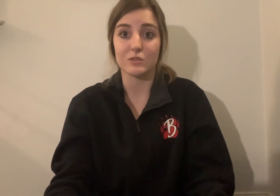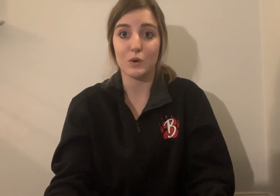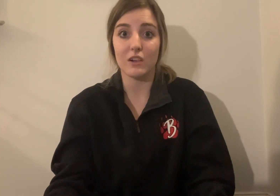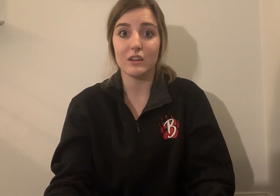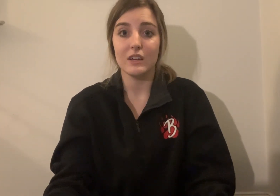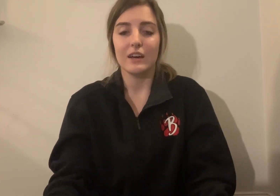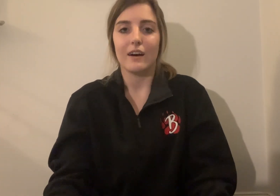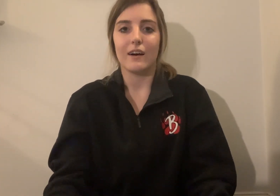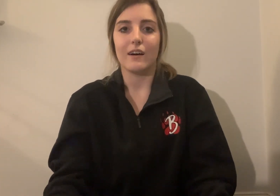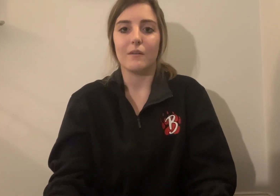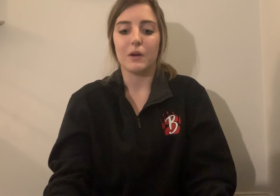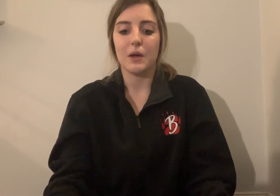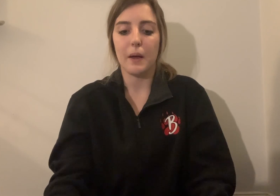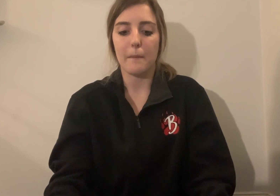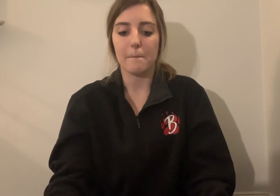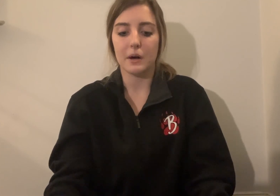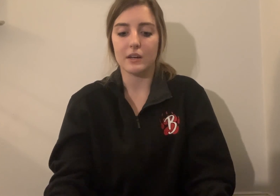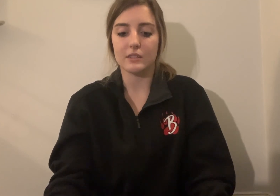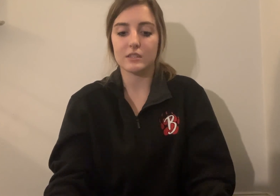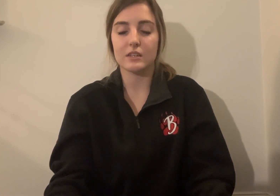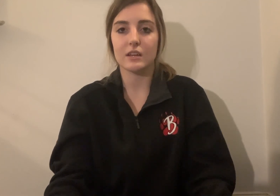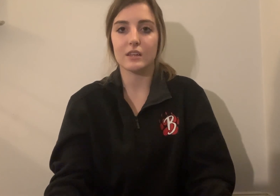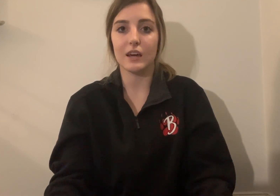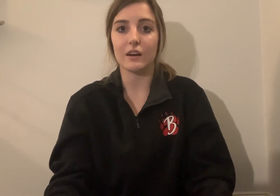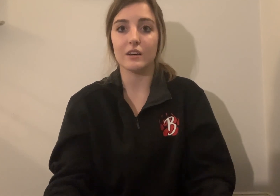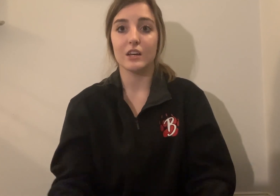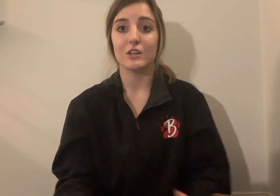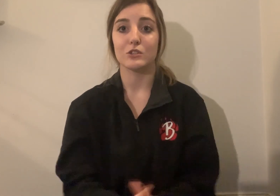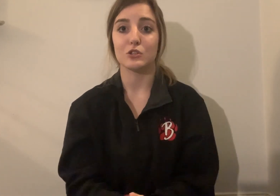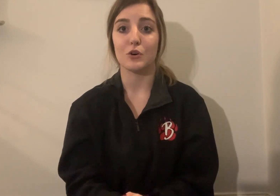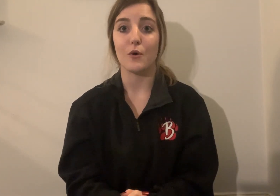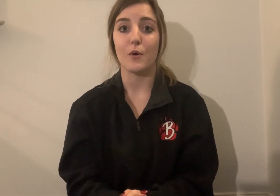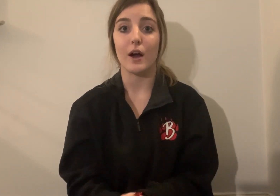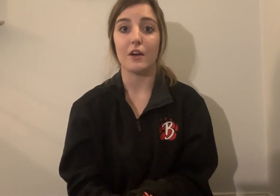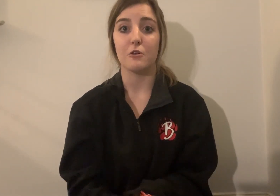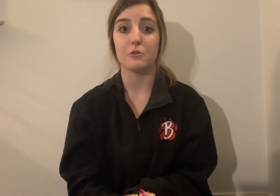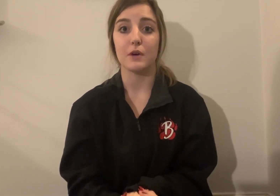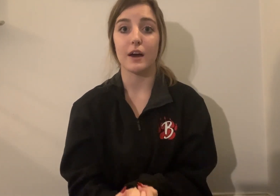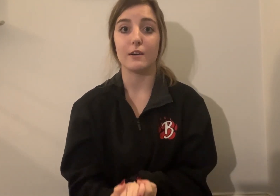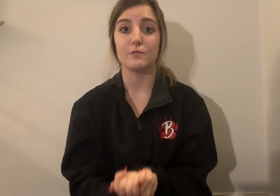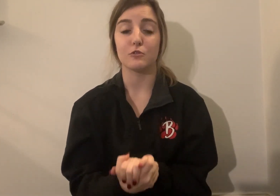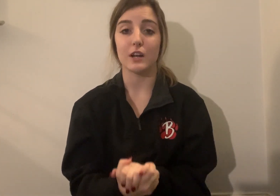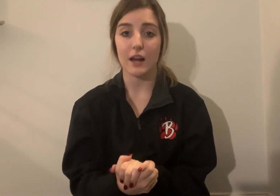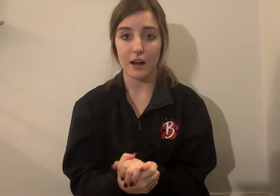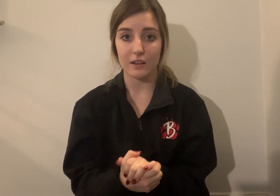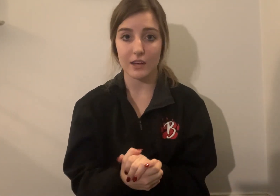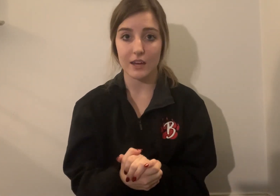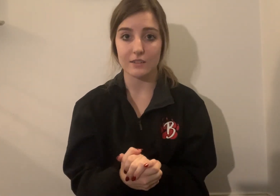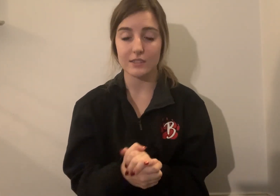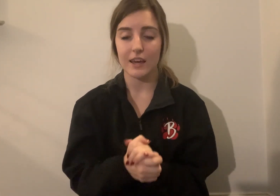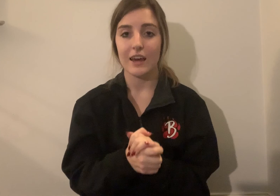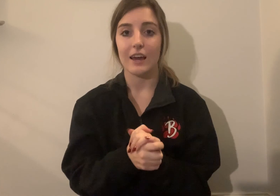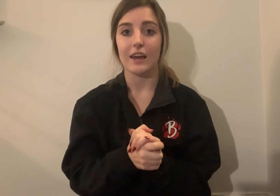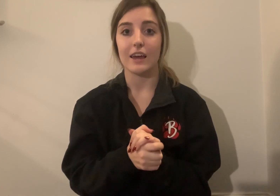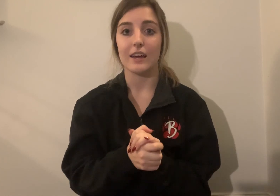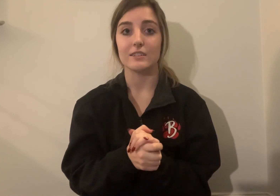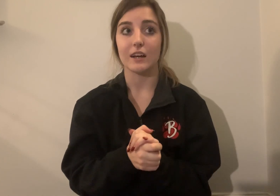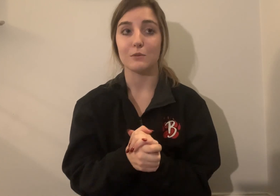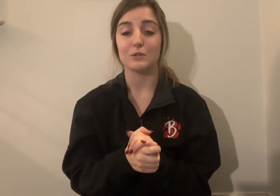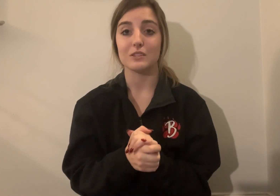well. But yeah. So I hope you have great holidays, and I will see you